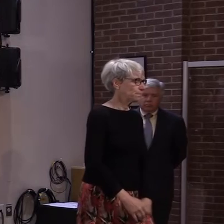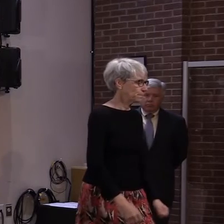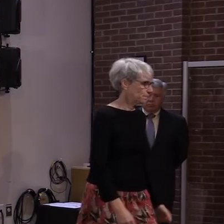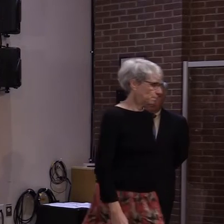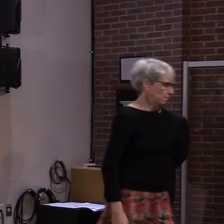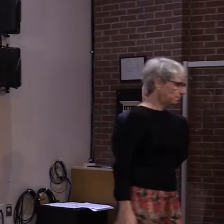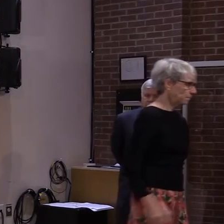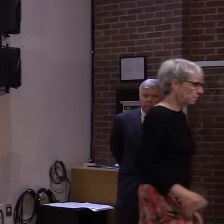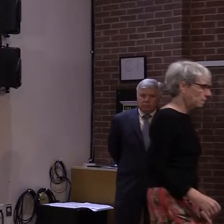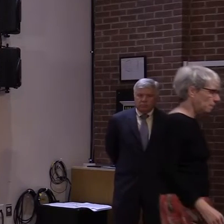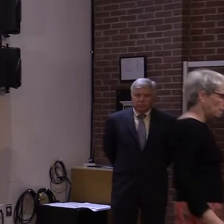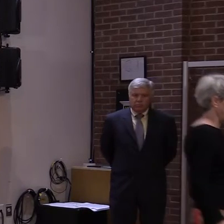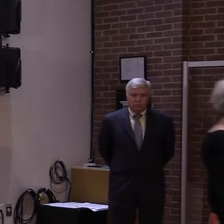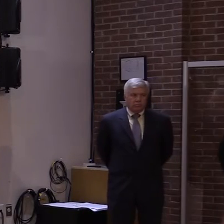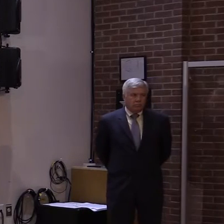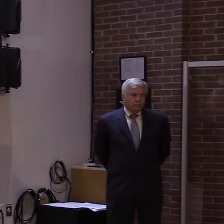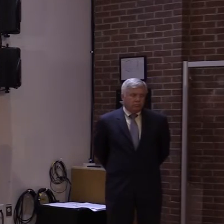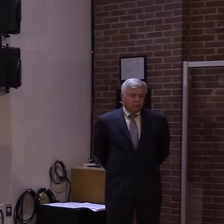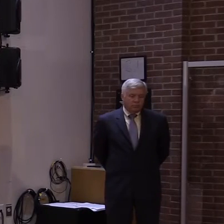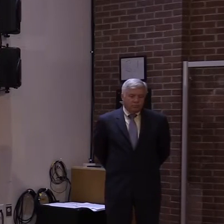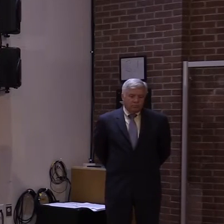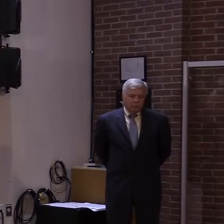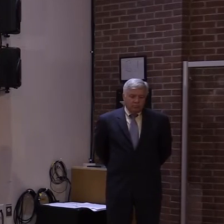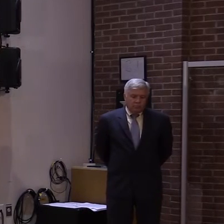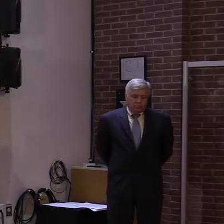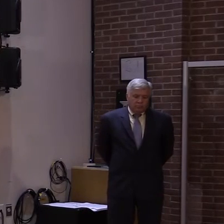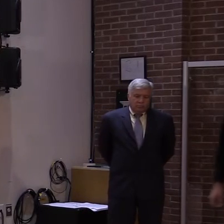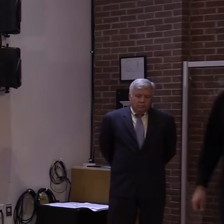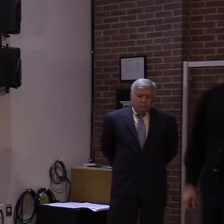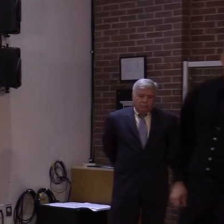Mike Donahue, the Islander.